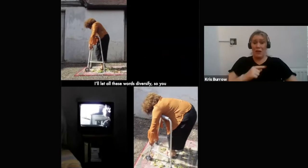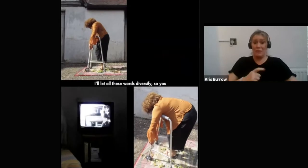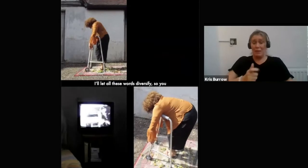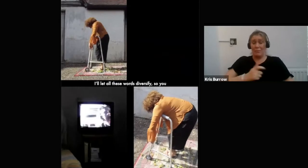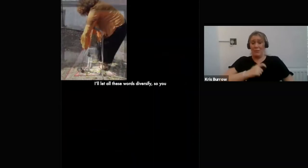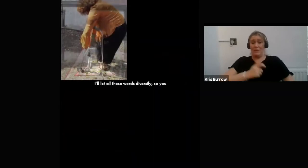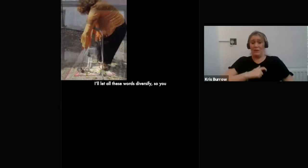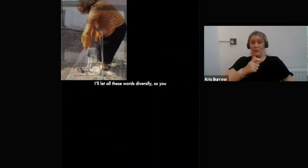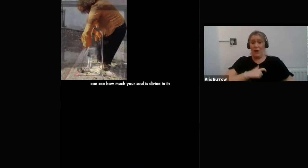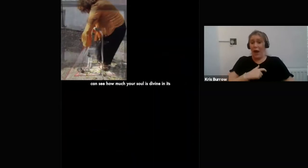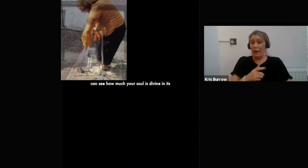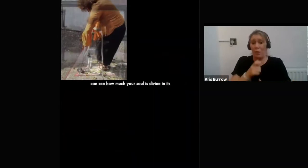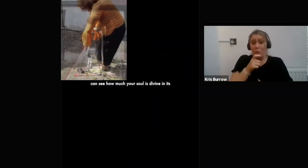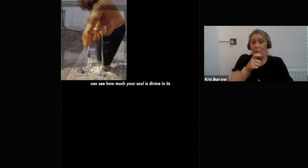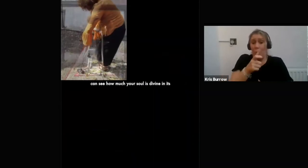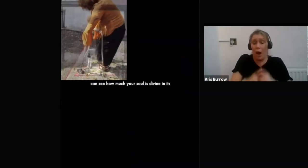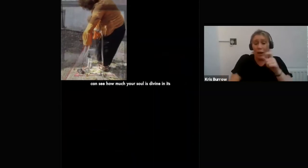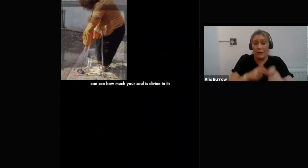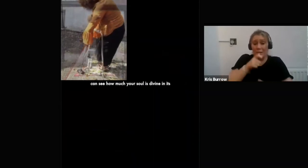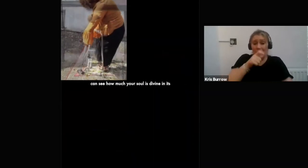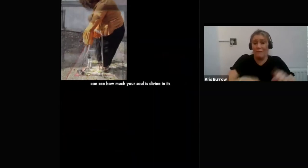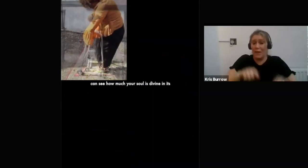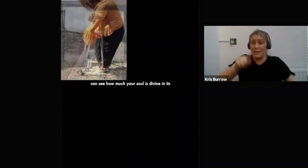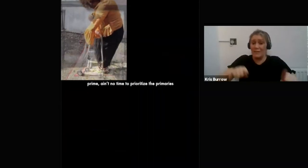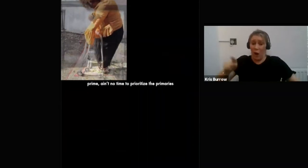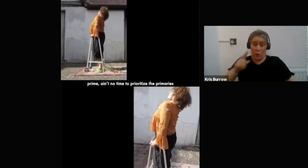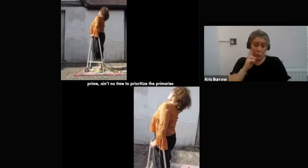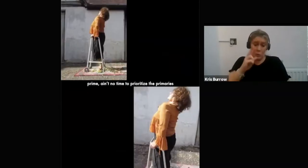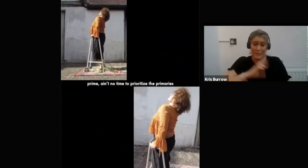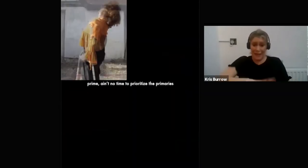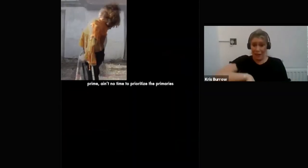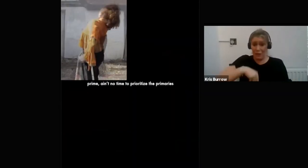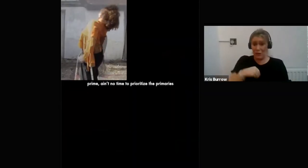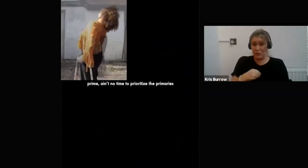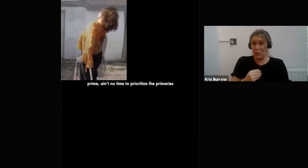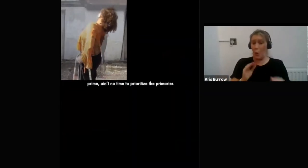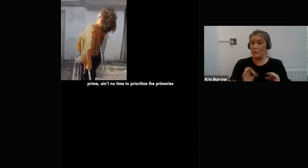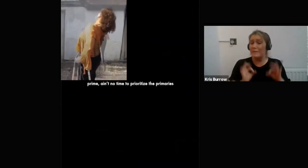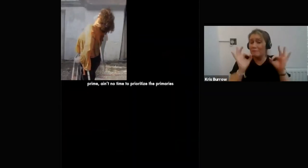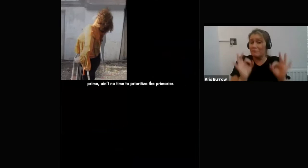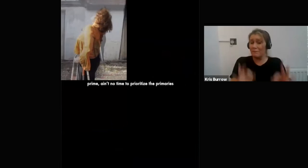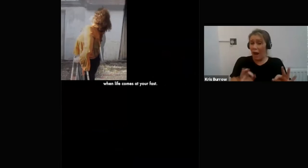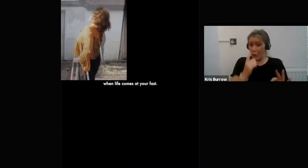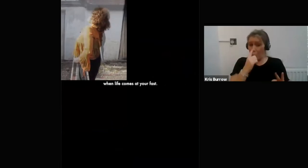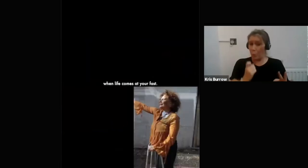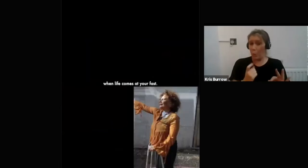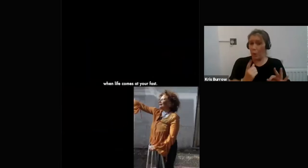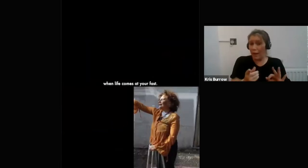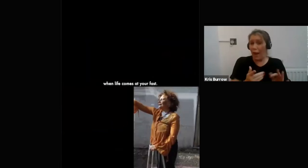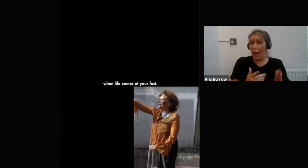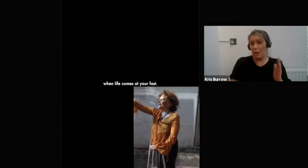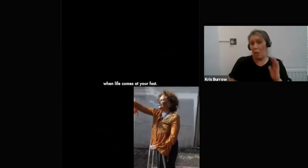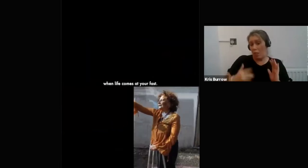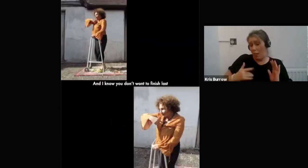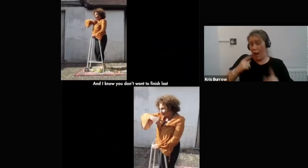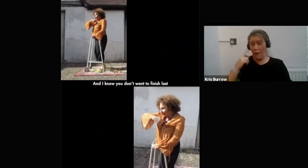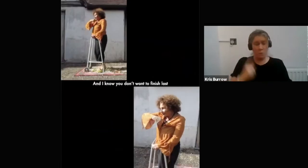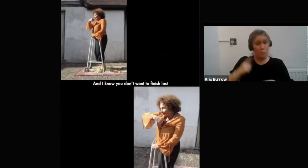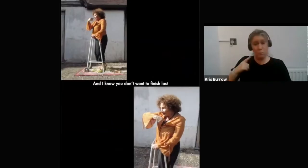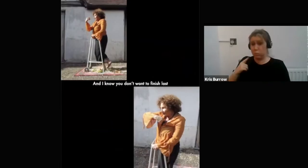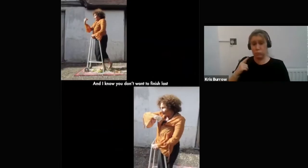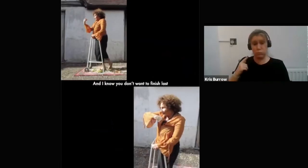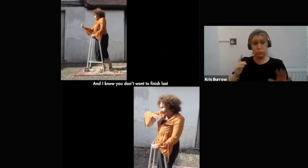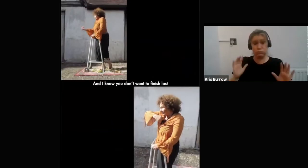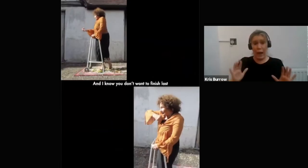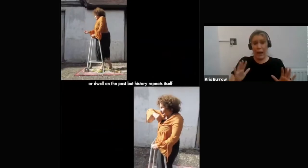words diversify so you can see how much your soul is divine in its prime. Ain't no time to prioritize the primaries when life comes at you fast. And I know you don't